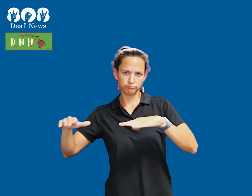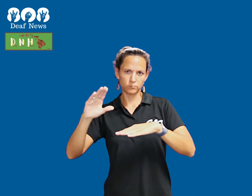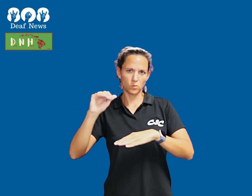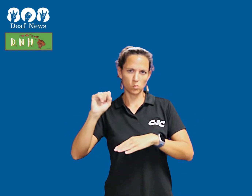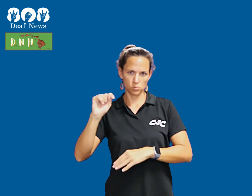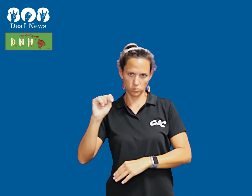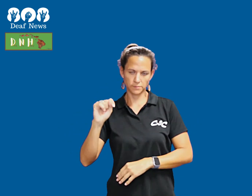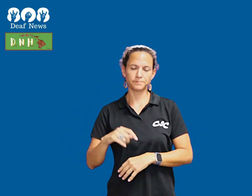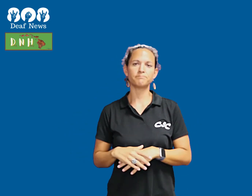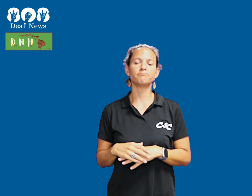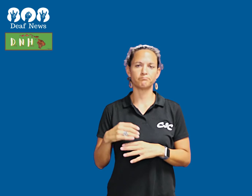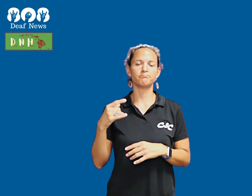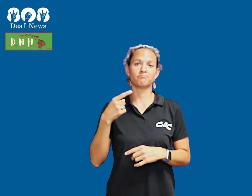new one."